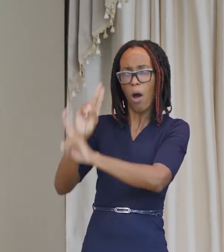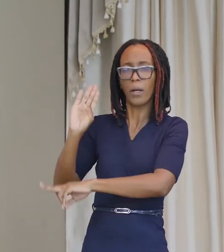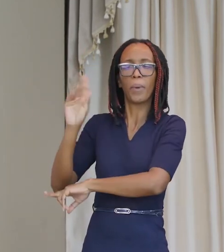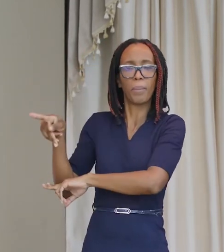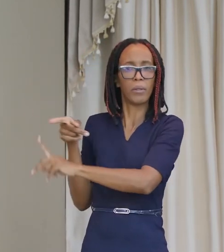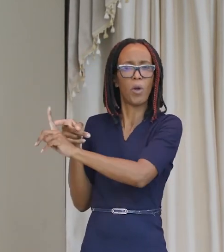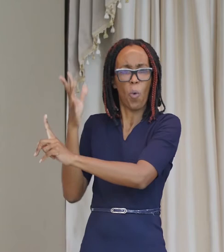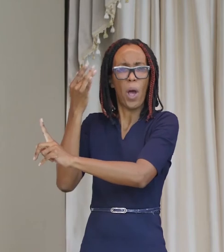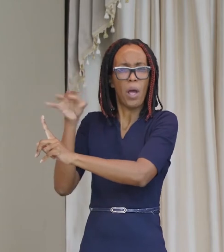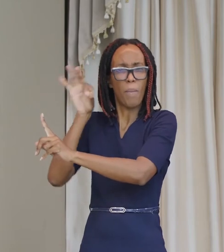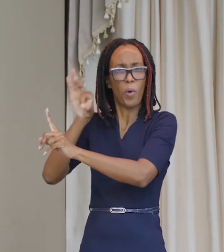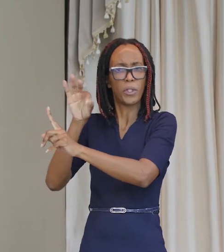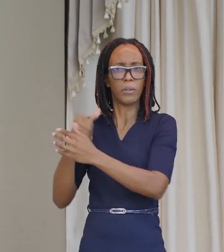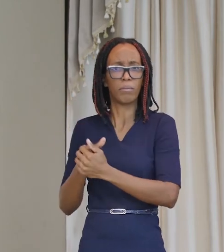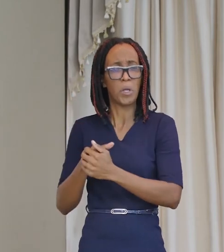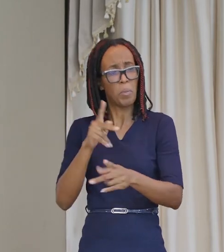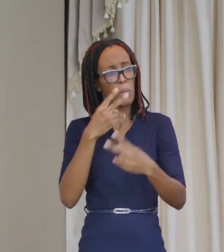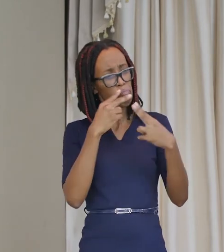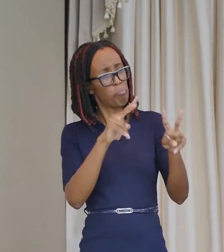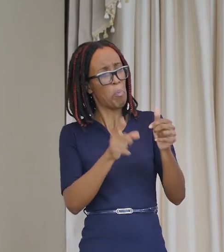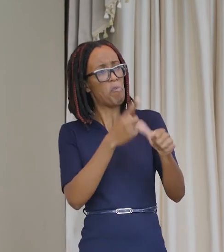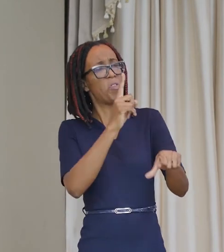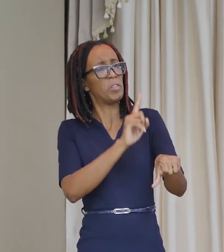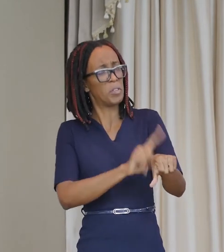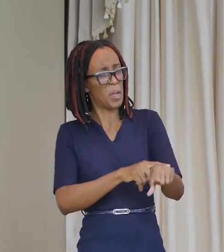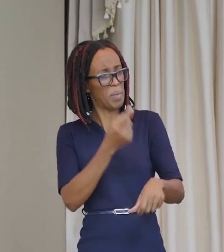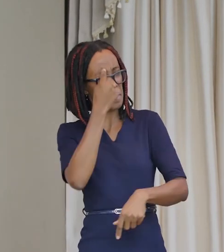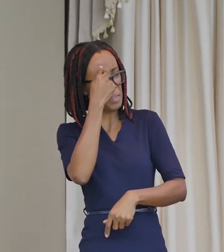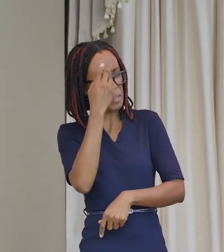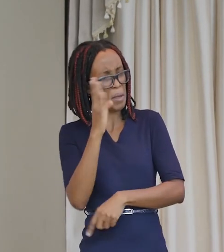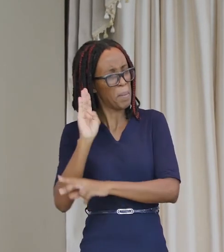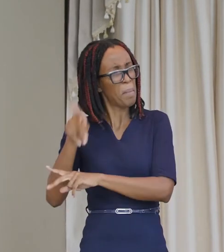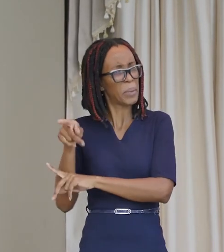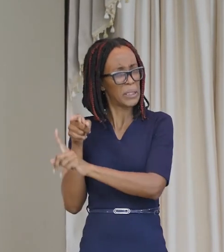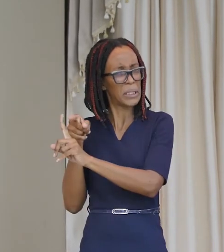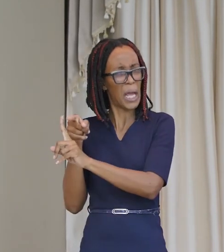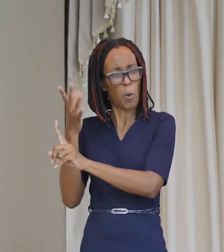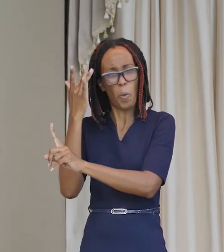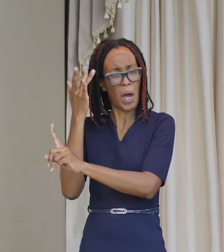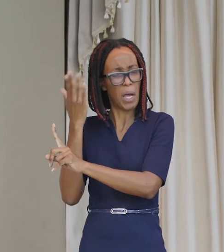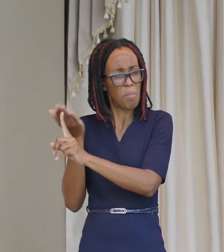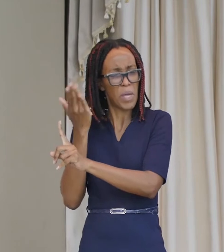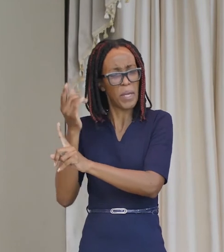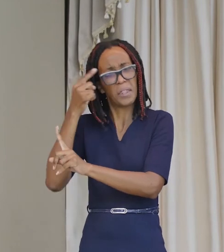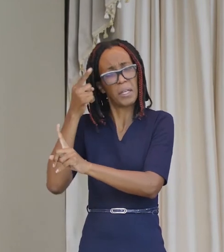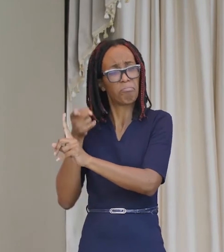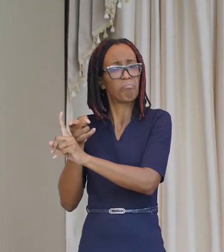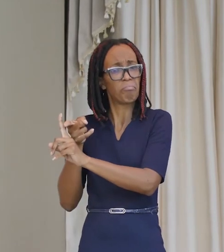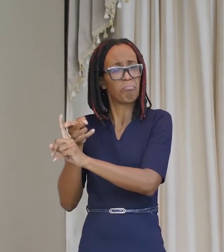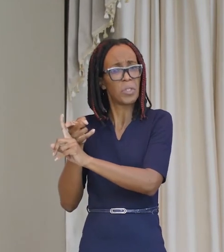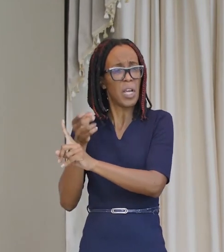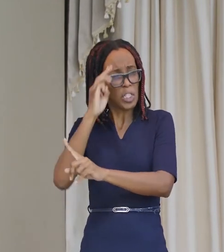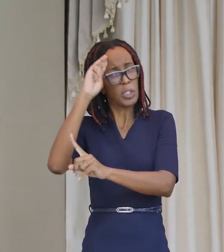founder. Those watching from the outside might tend to believe that we honor BP simply because we